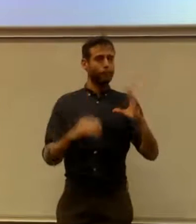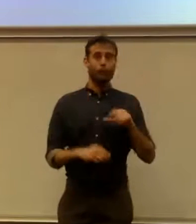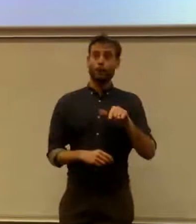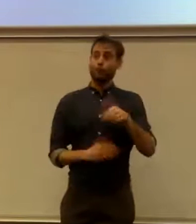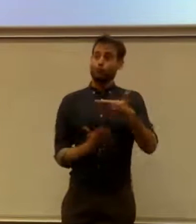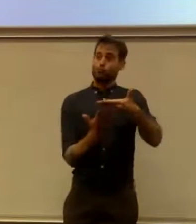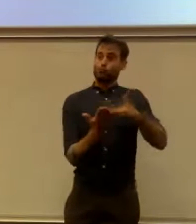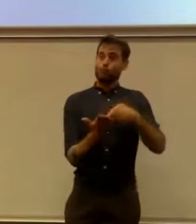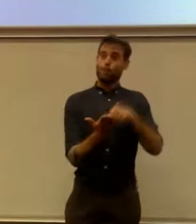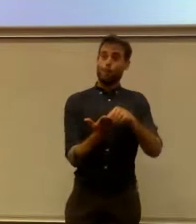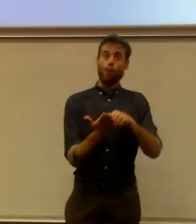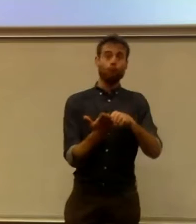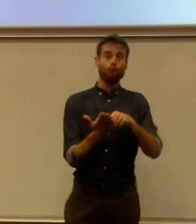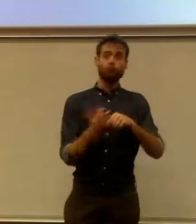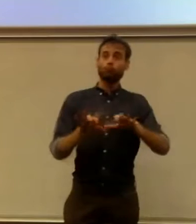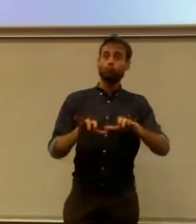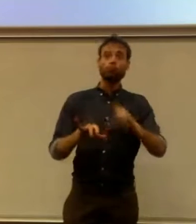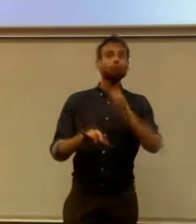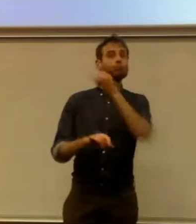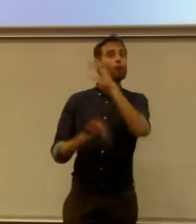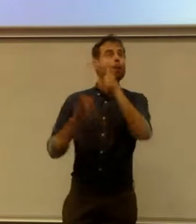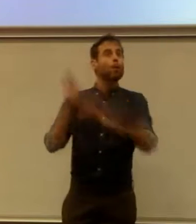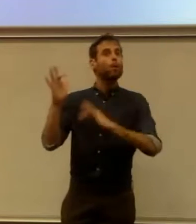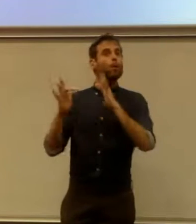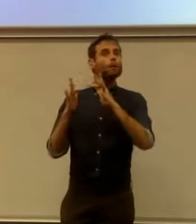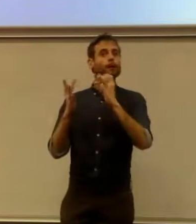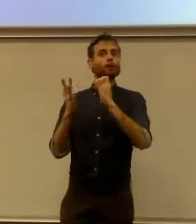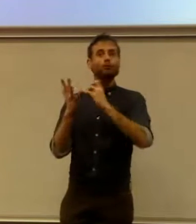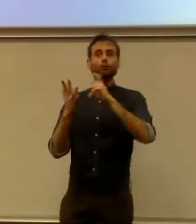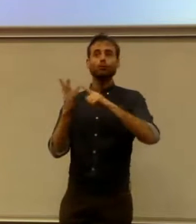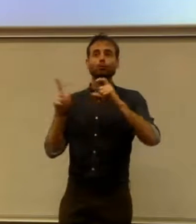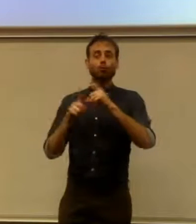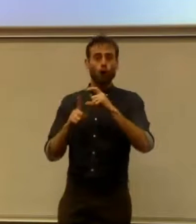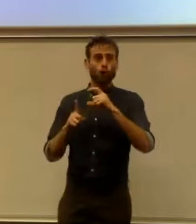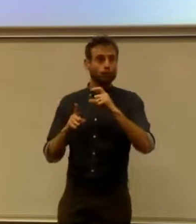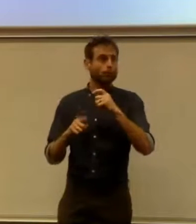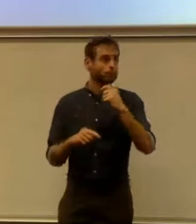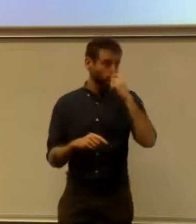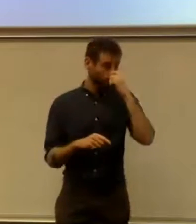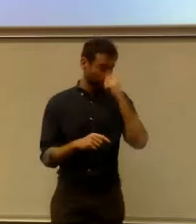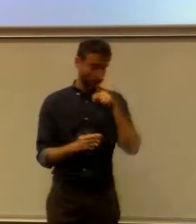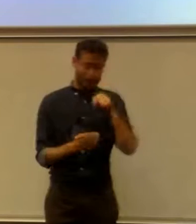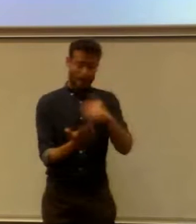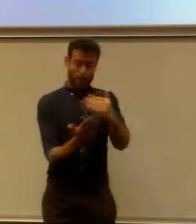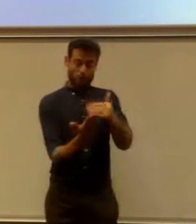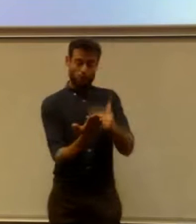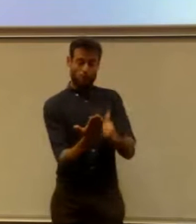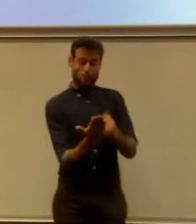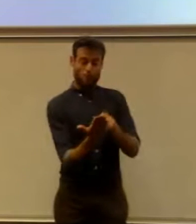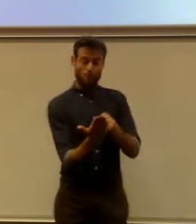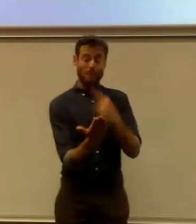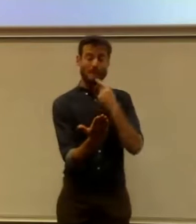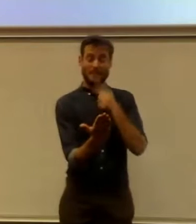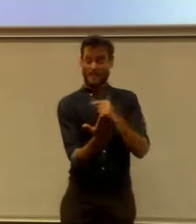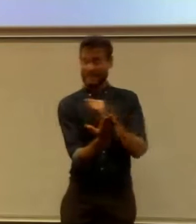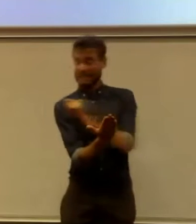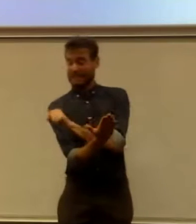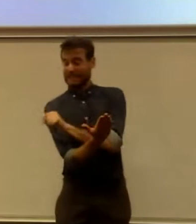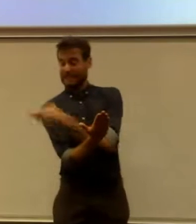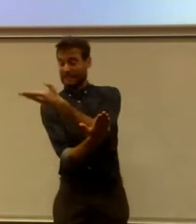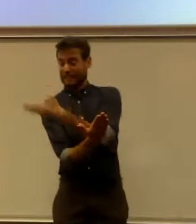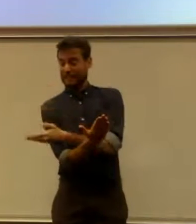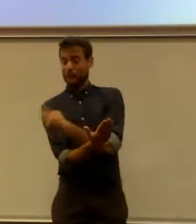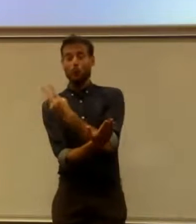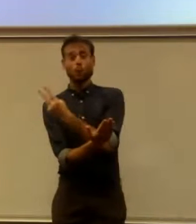on SCOD's website, found that actually many of the solutions that had been recommended in the